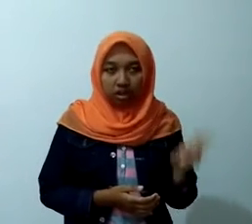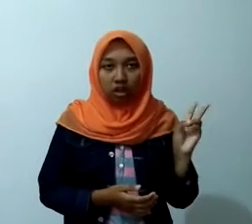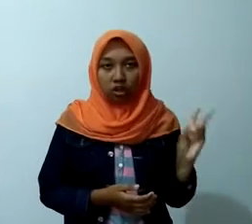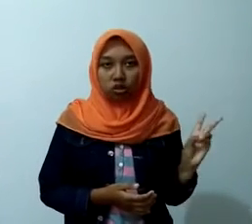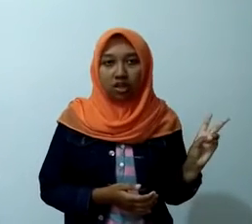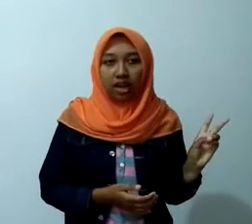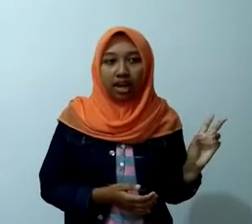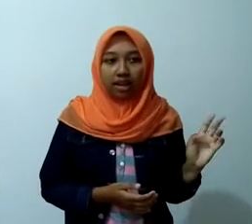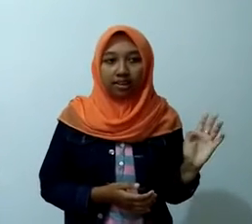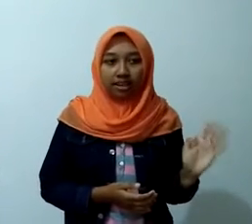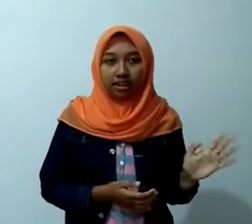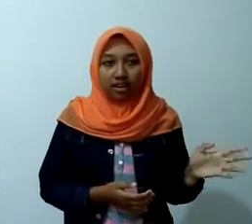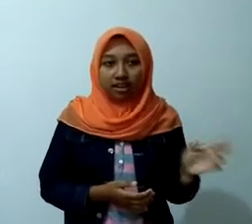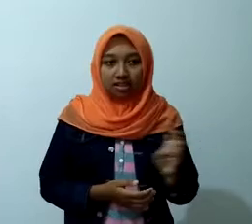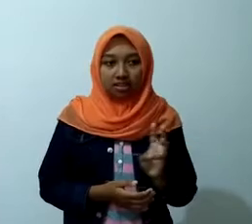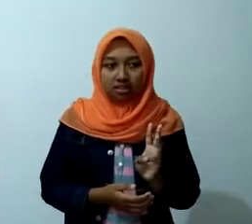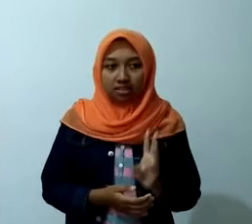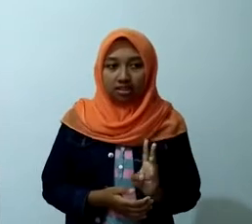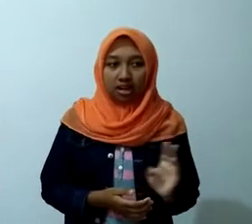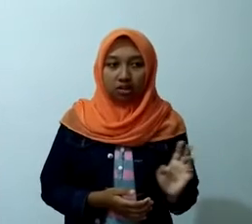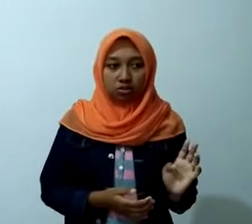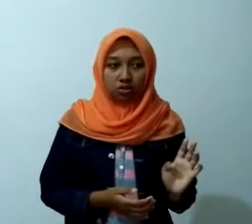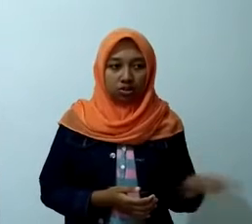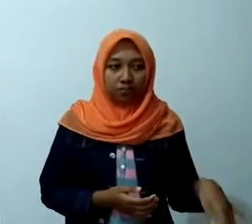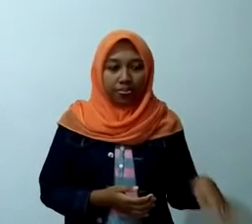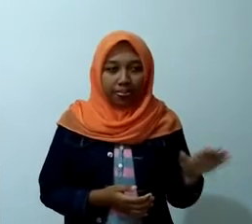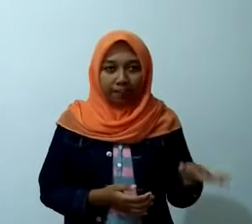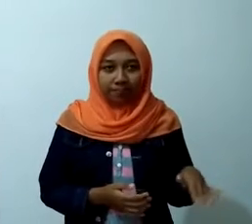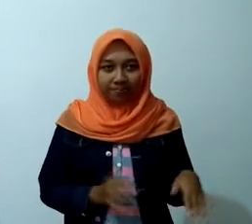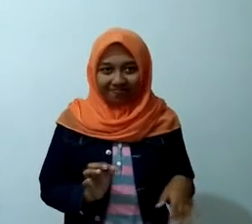from 2 July until 3rd Augustus.